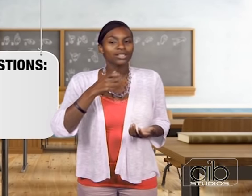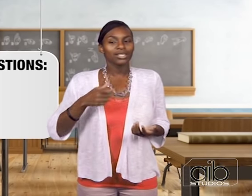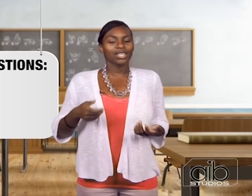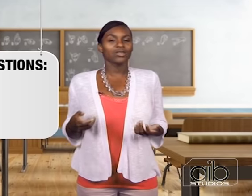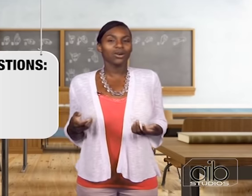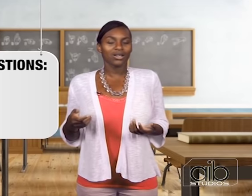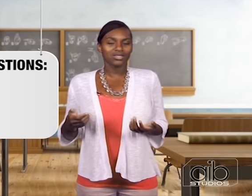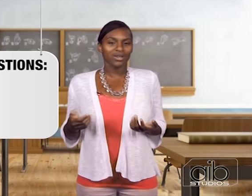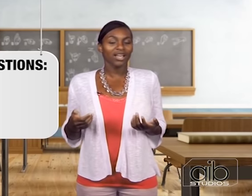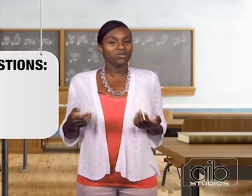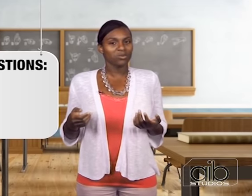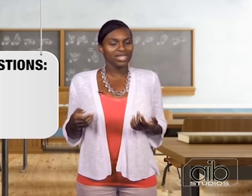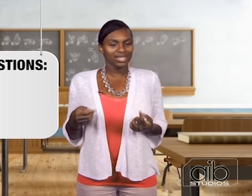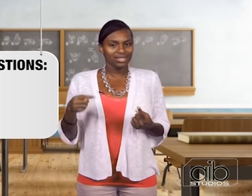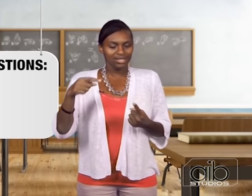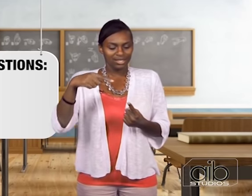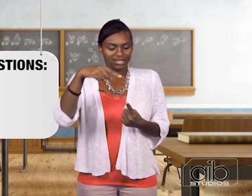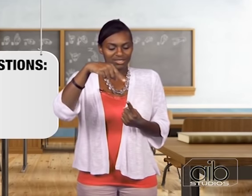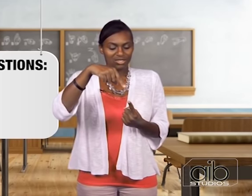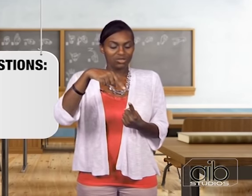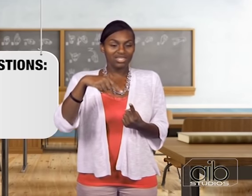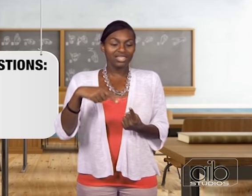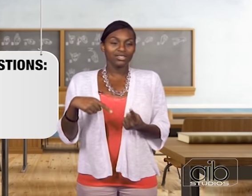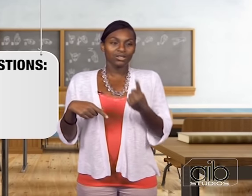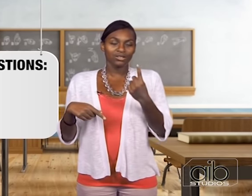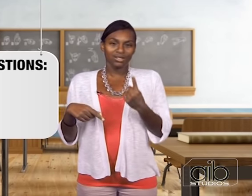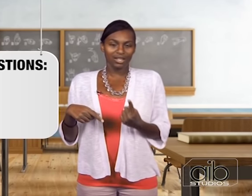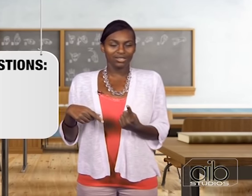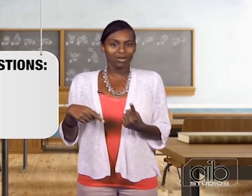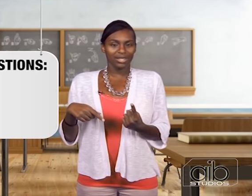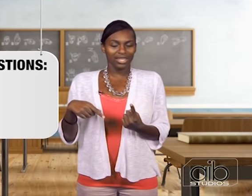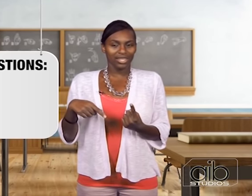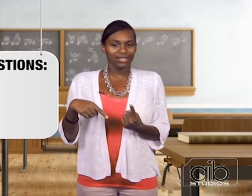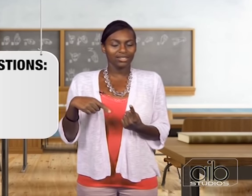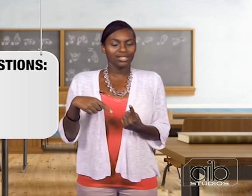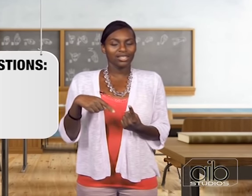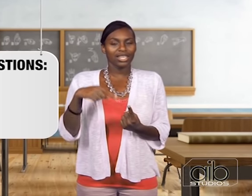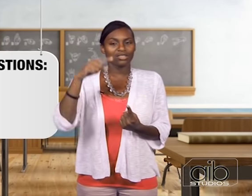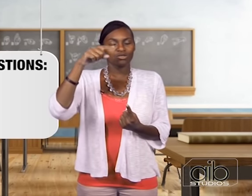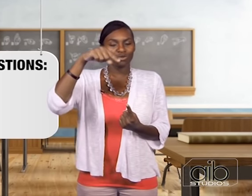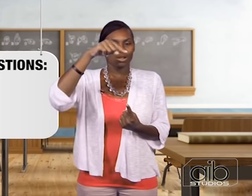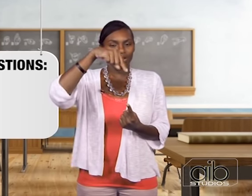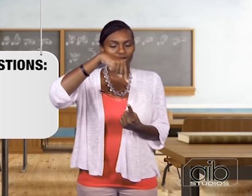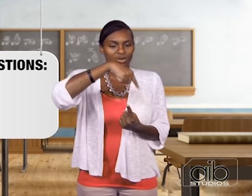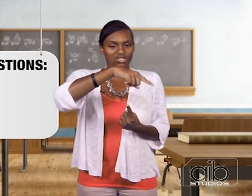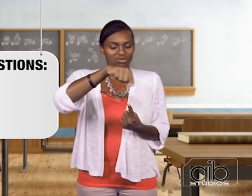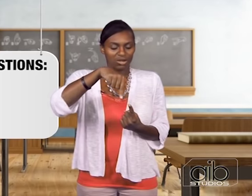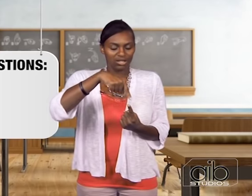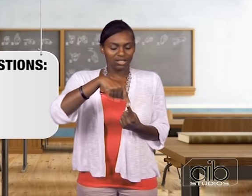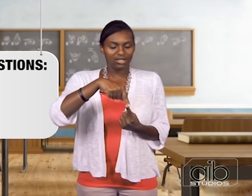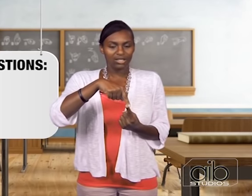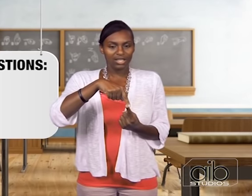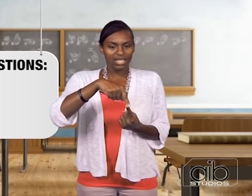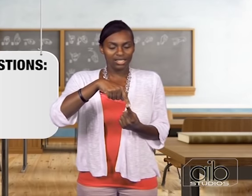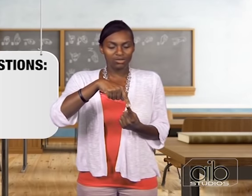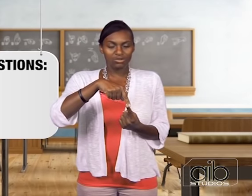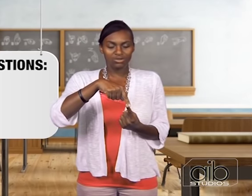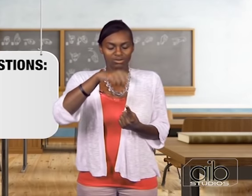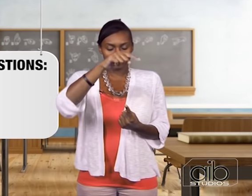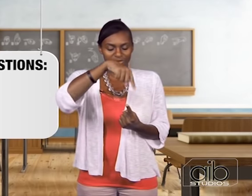and you also have when. So you take your non-dominant hand and you draw a question mark and you